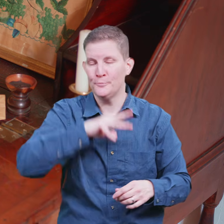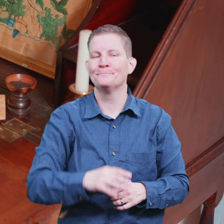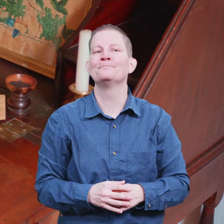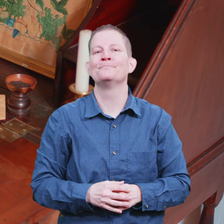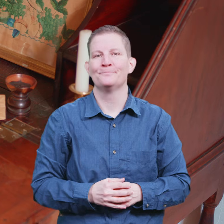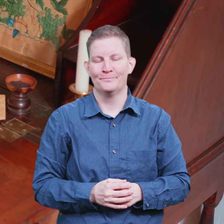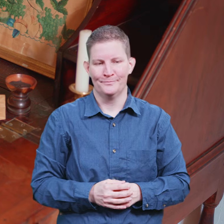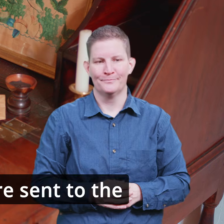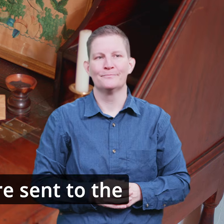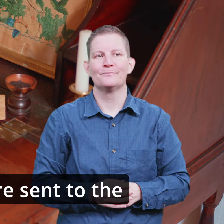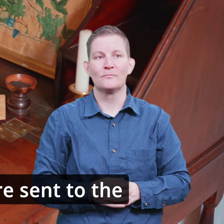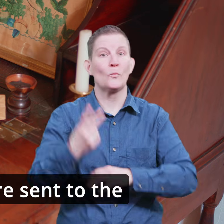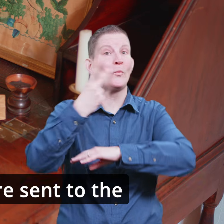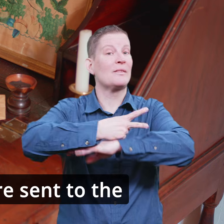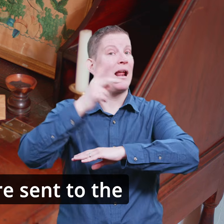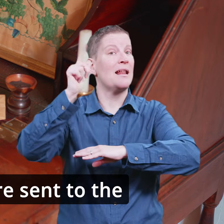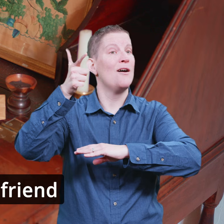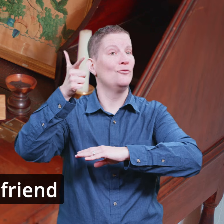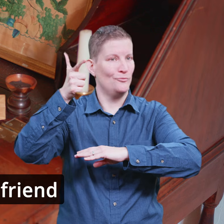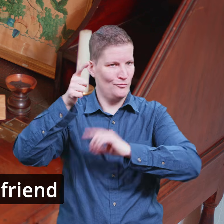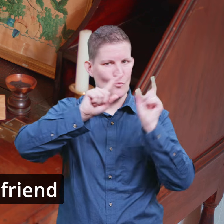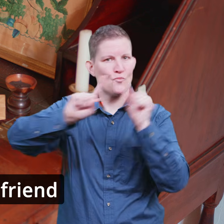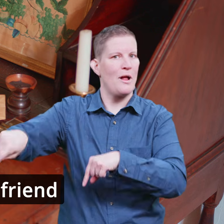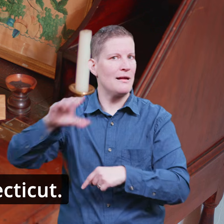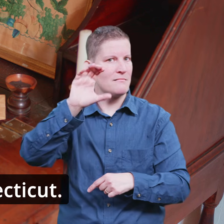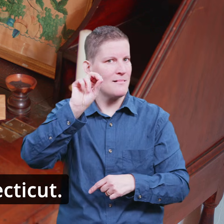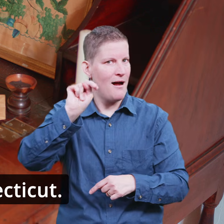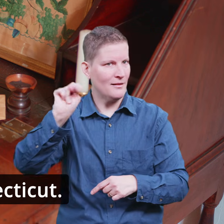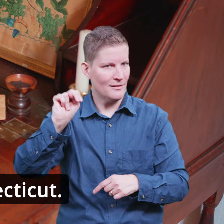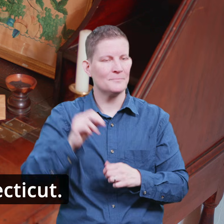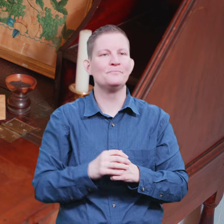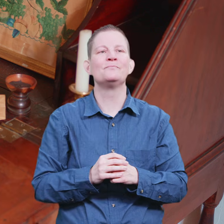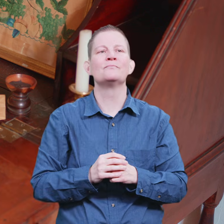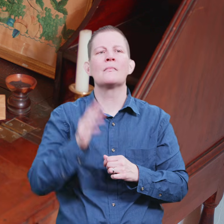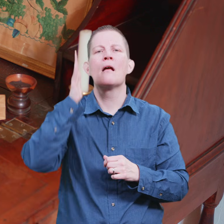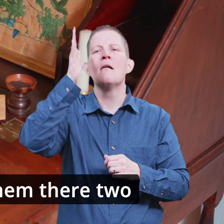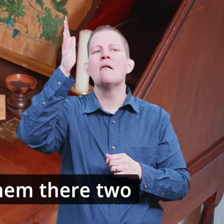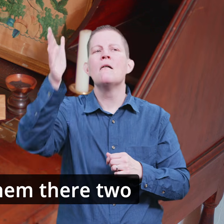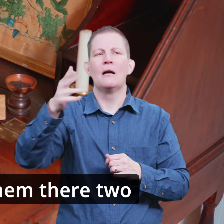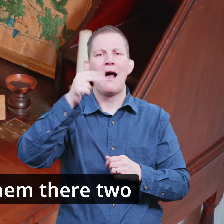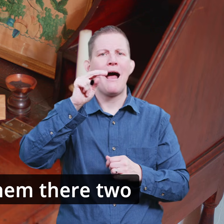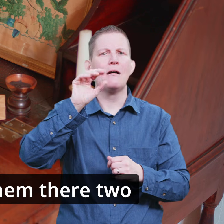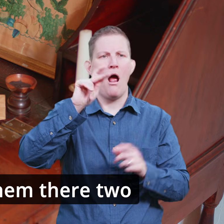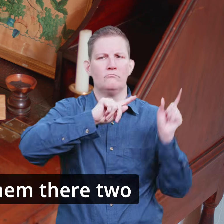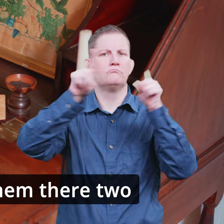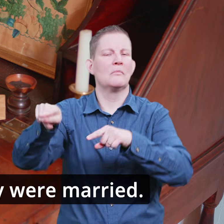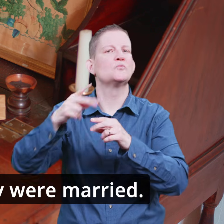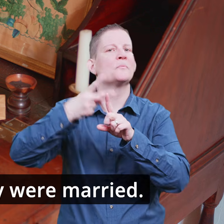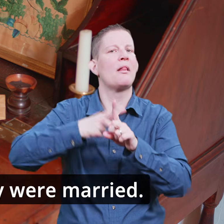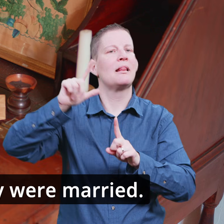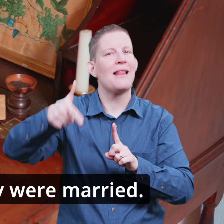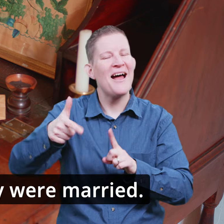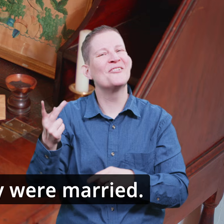Woburn. 2 days later, they were sent to the home of a family friend in Fairfield, Connecticut. John Hancock followed them there 2